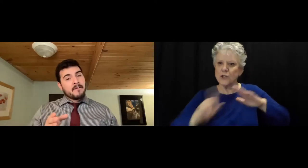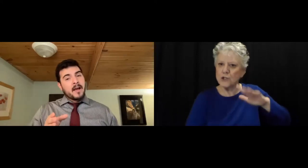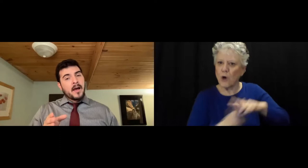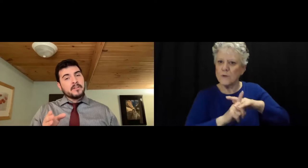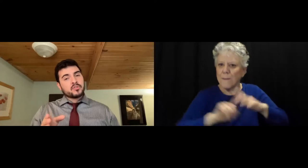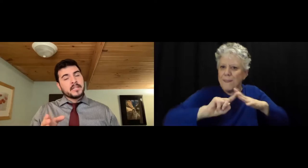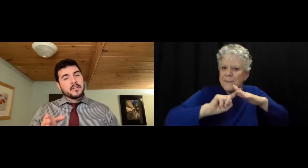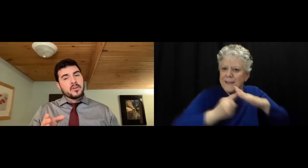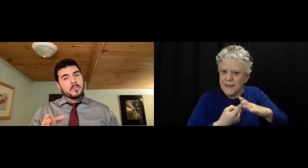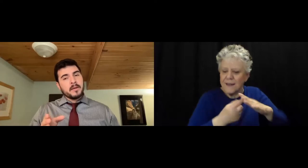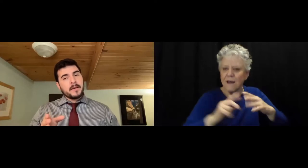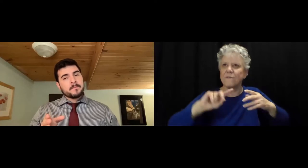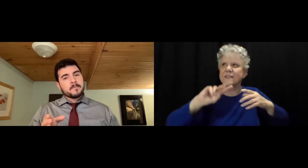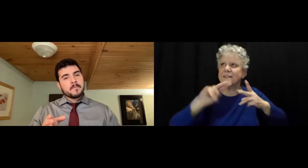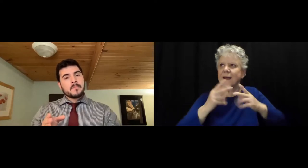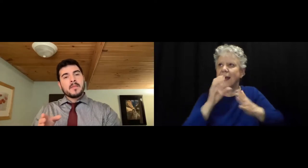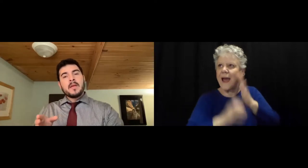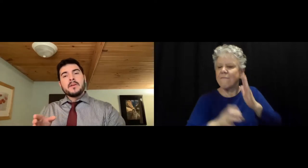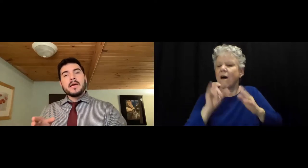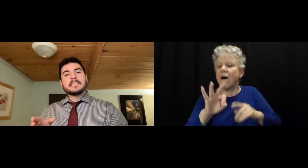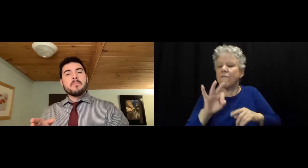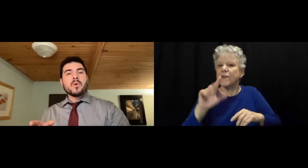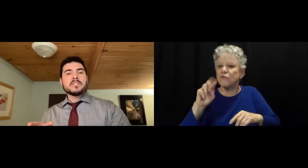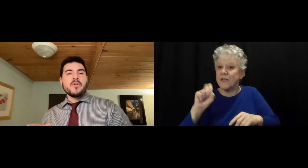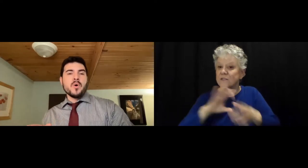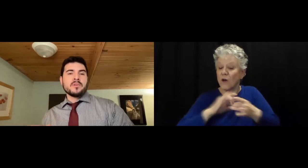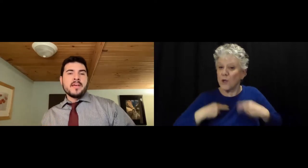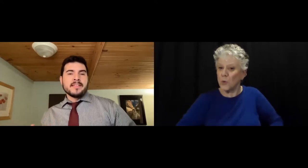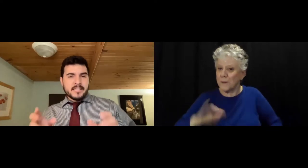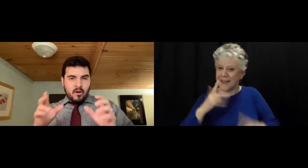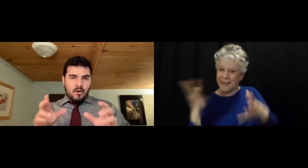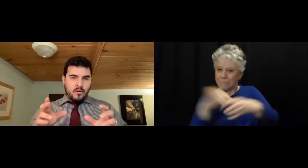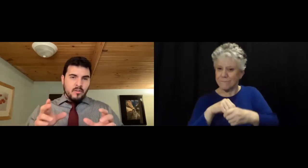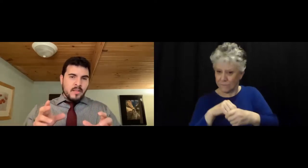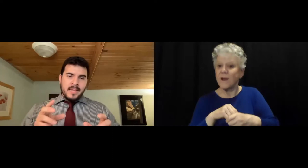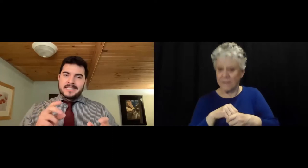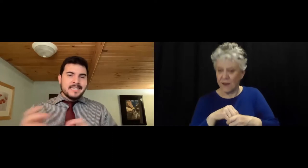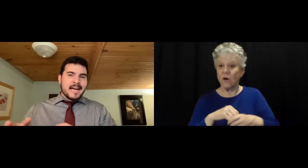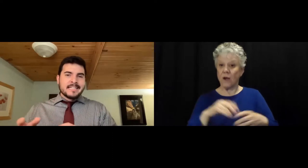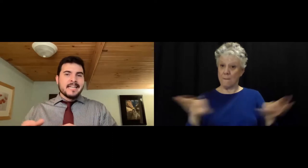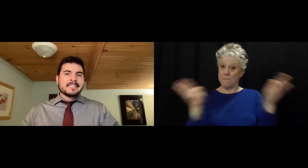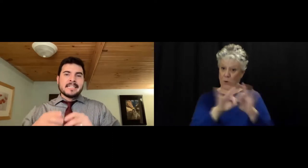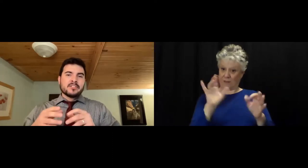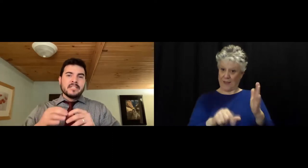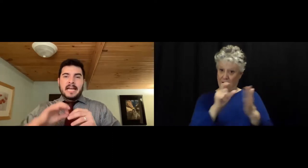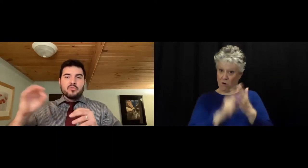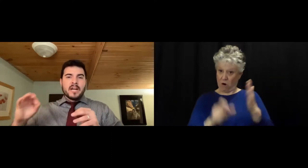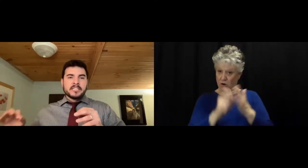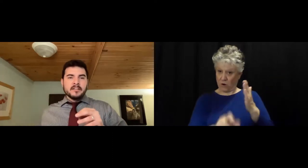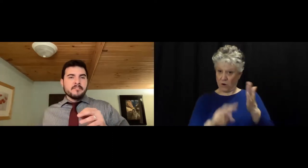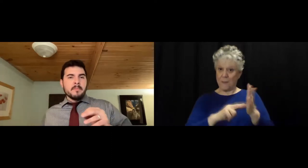half of his treatise on the human being. Now, it's important to note that this article is not an